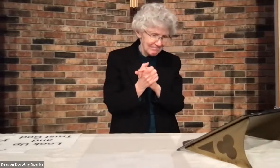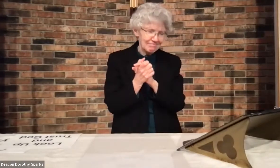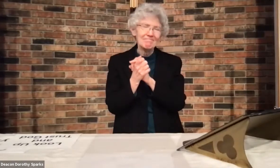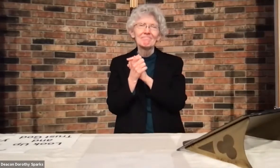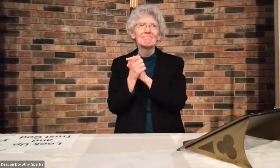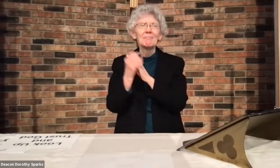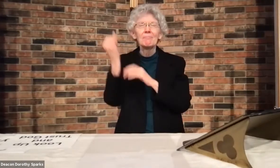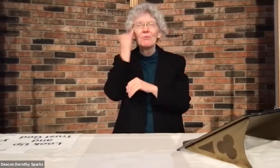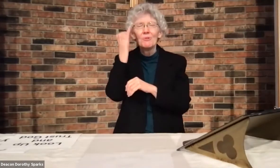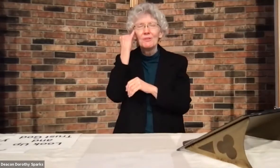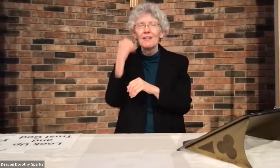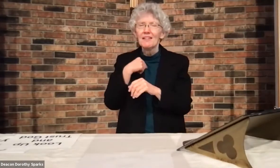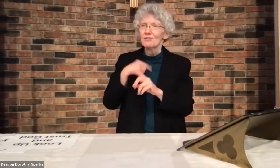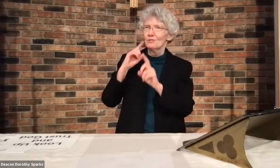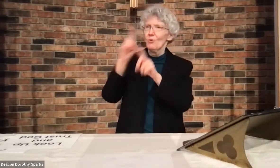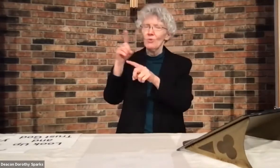Now let's pause for a moment.